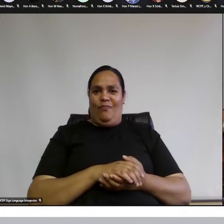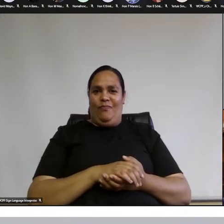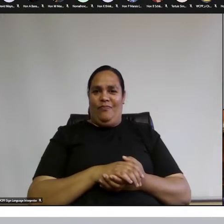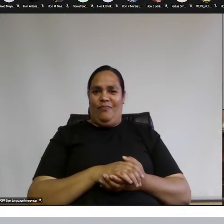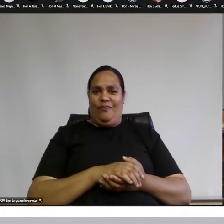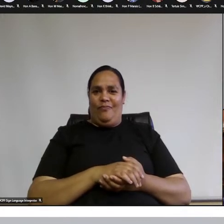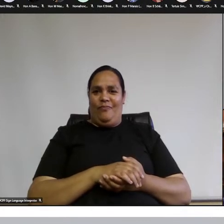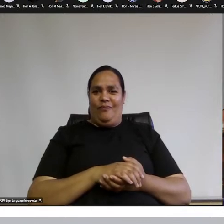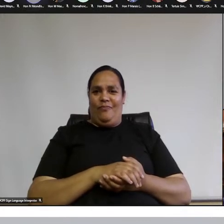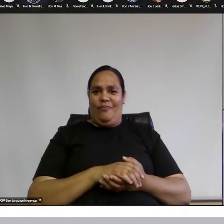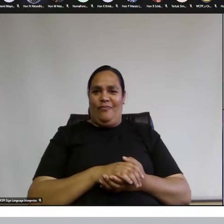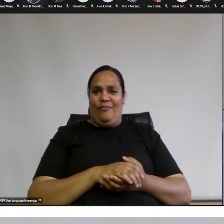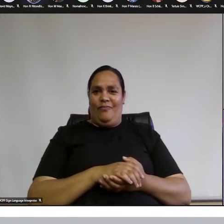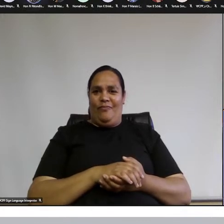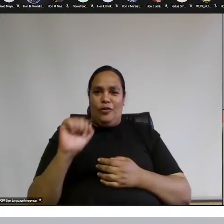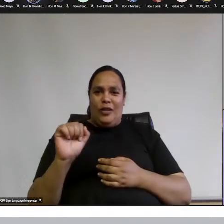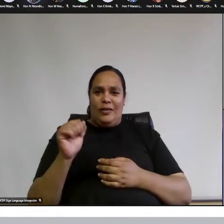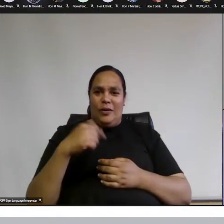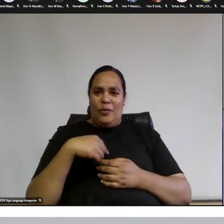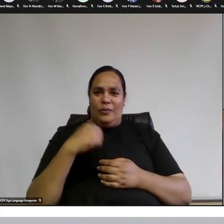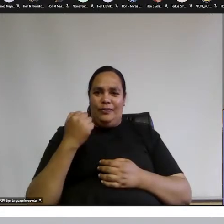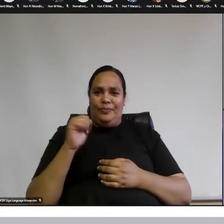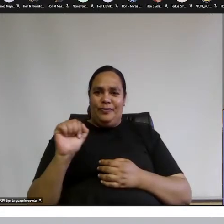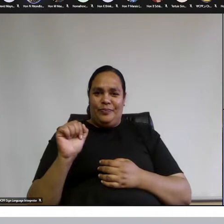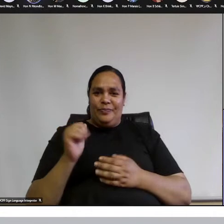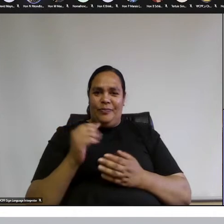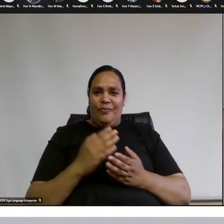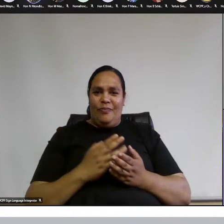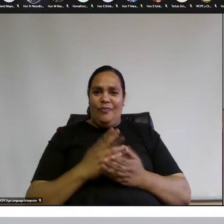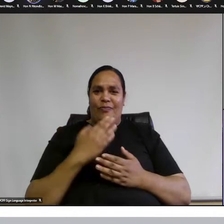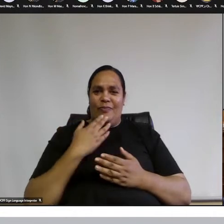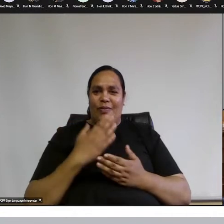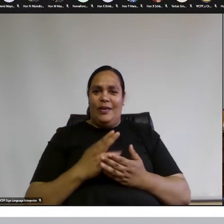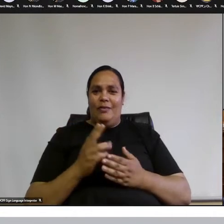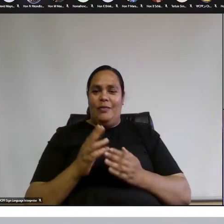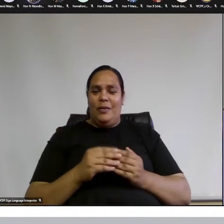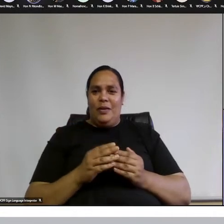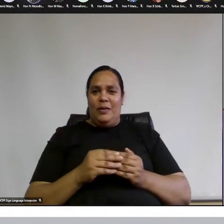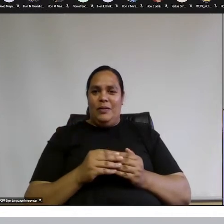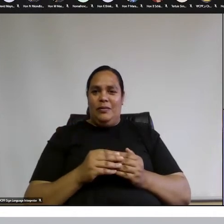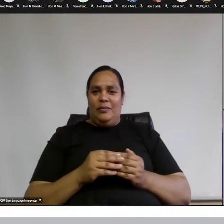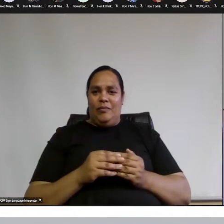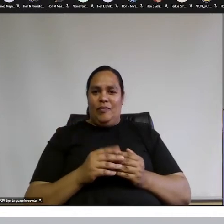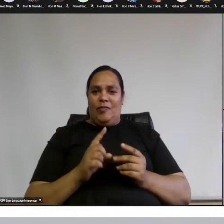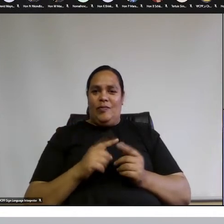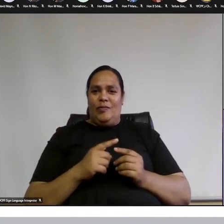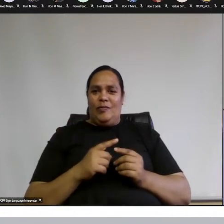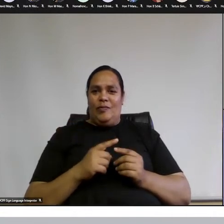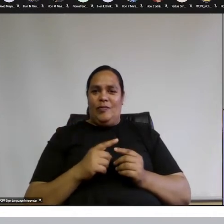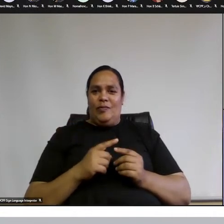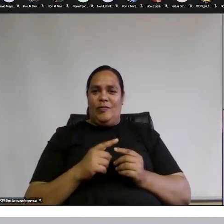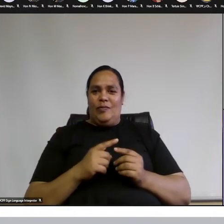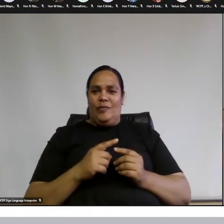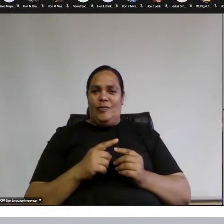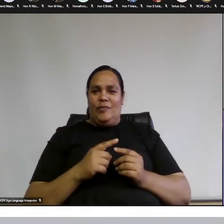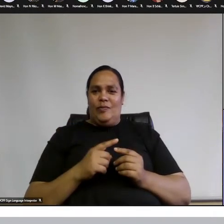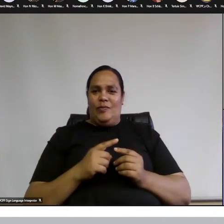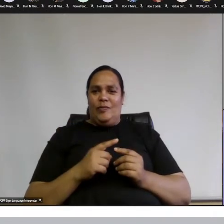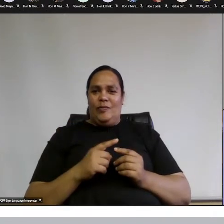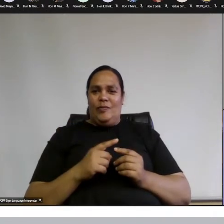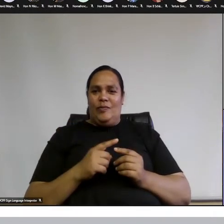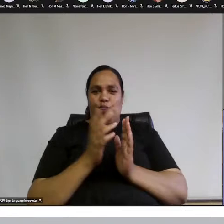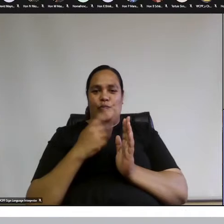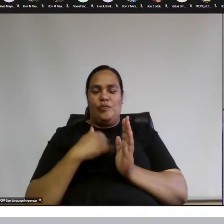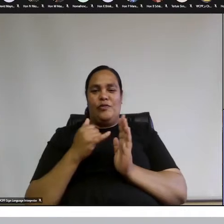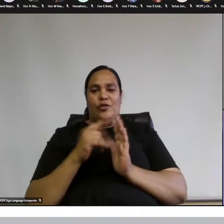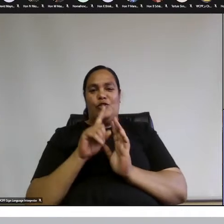We object to some law. Thank you, honorable members. The objections have been noted. Let me just put